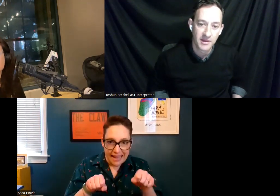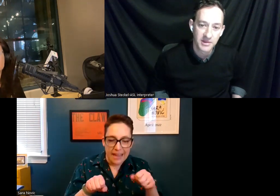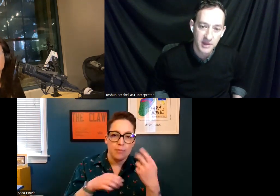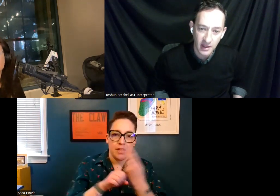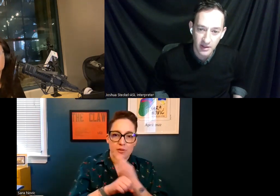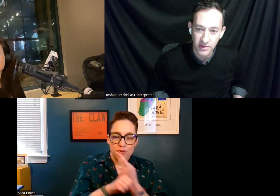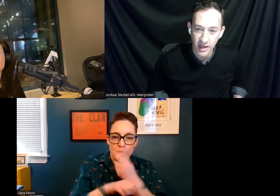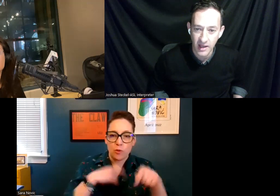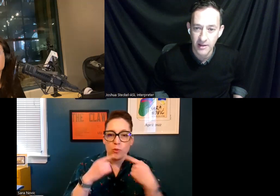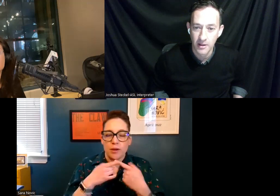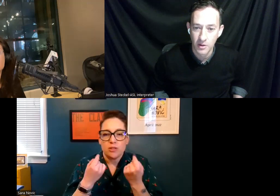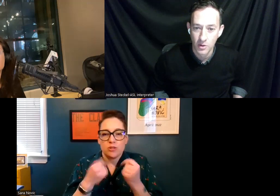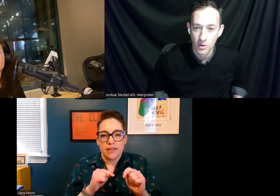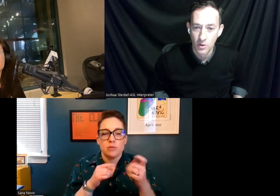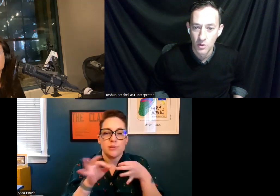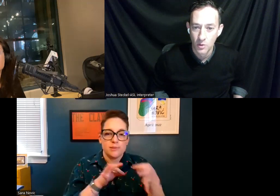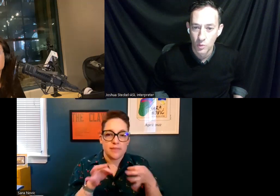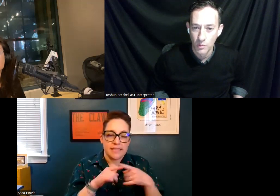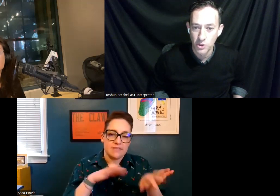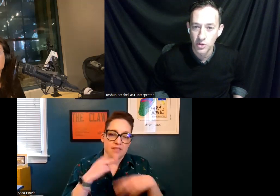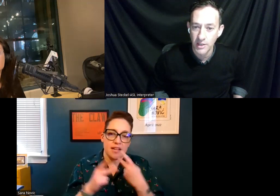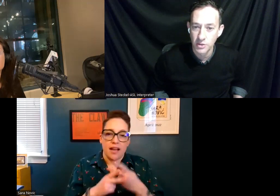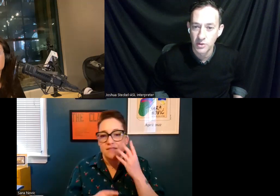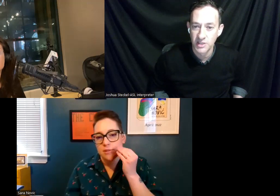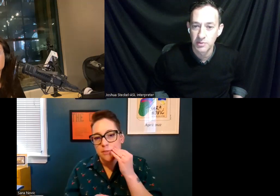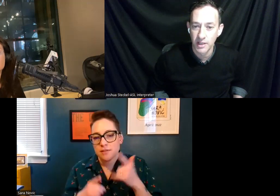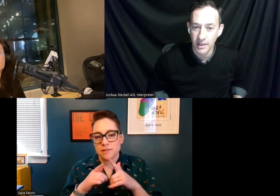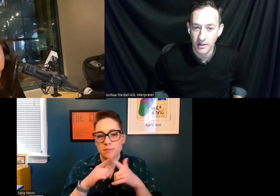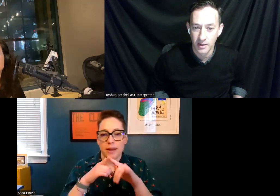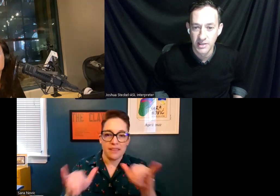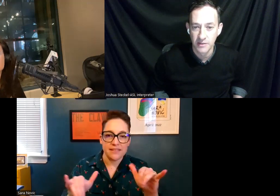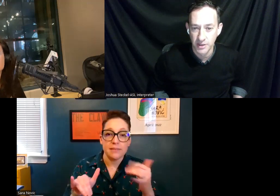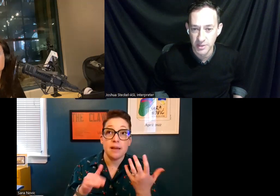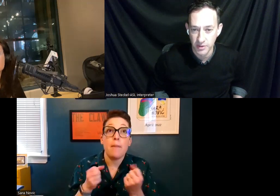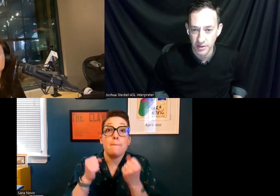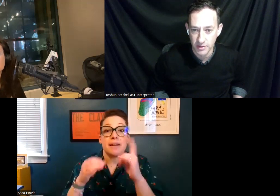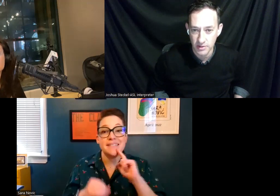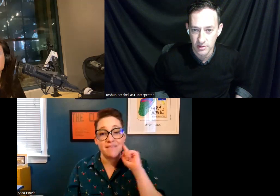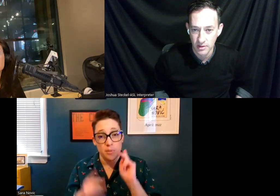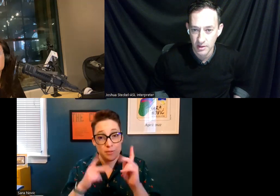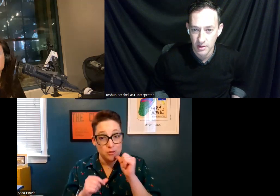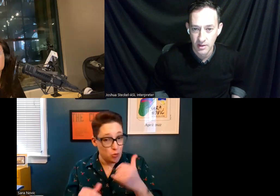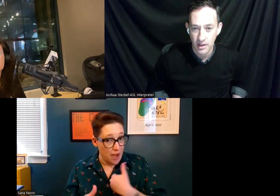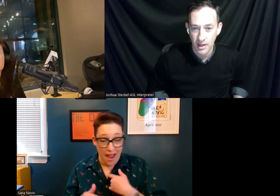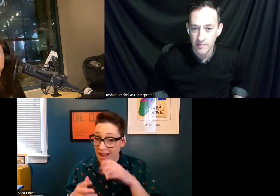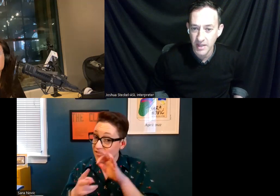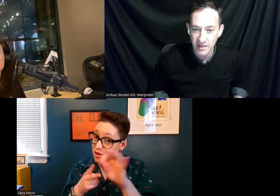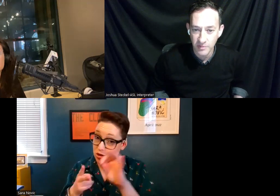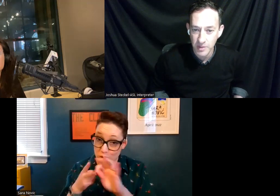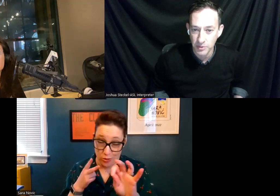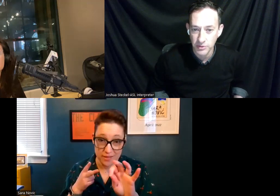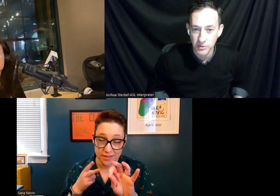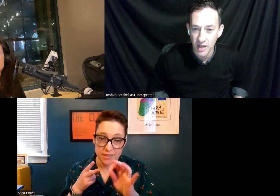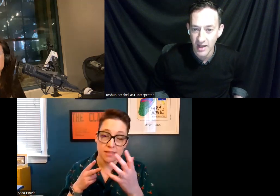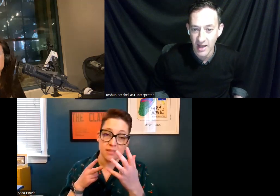I think that when we're trying to explain a different experience, and many deaf